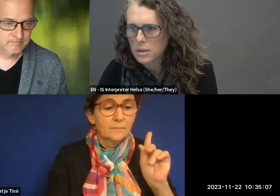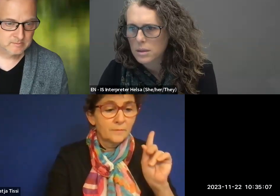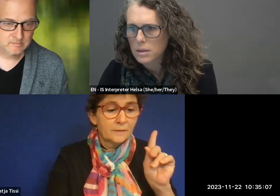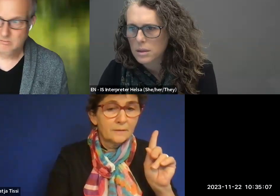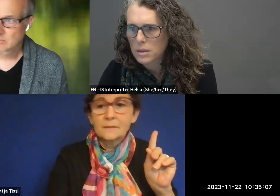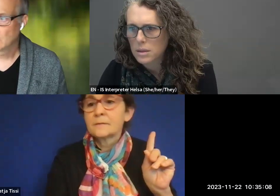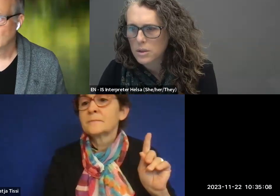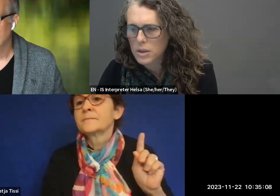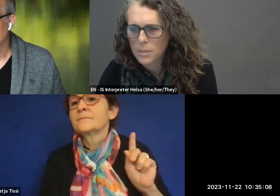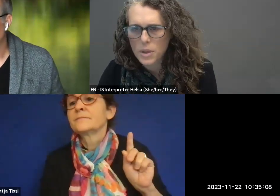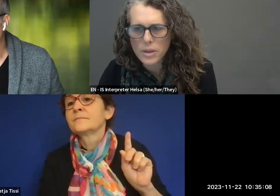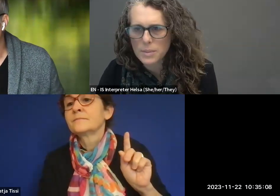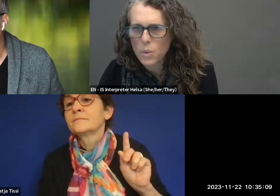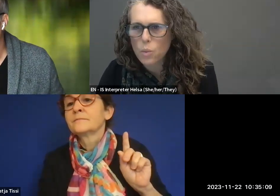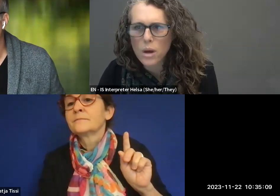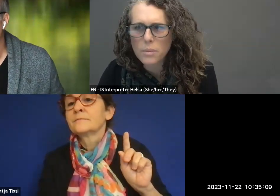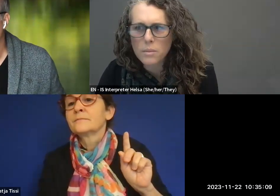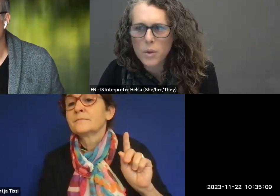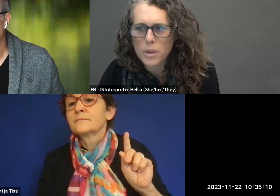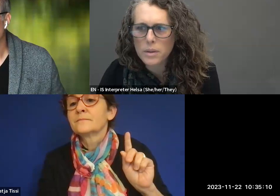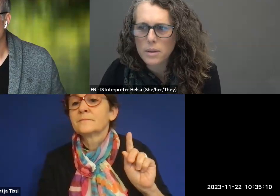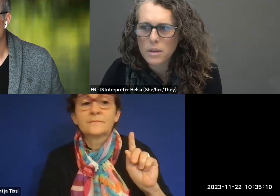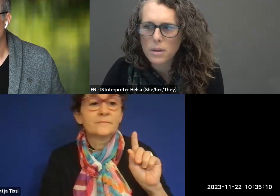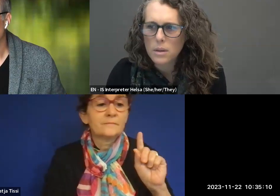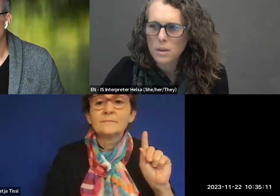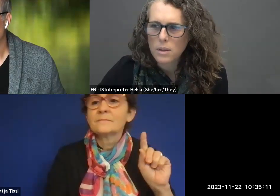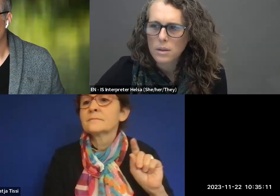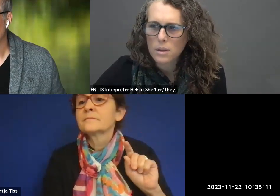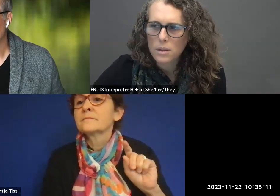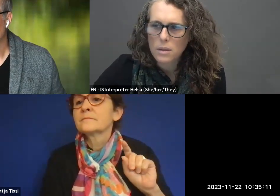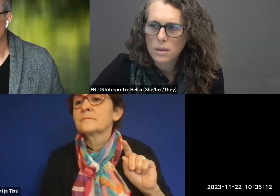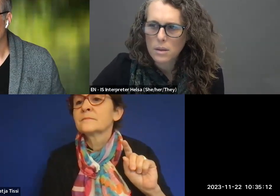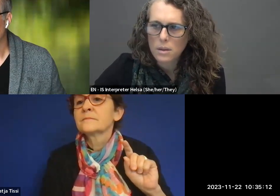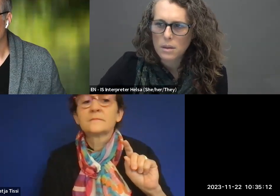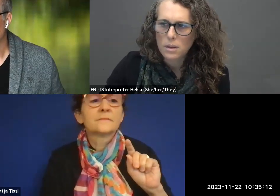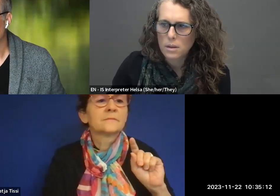Sure. I'm sorry, just give me 1 moment.